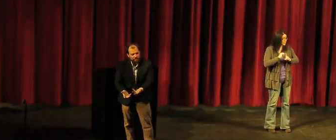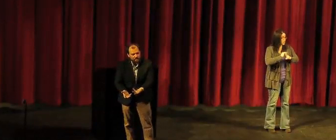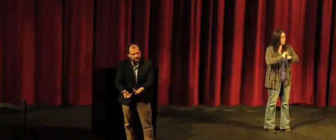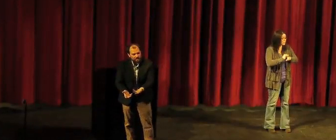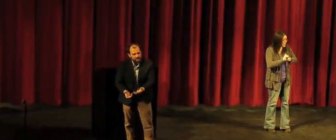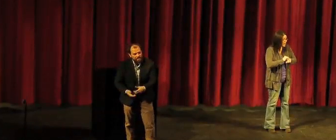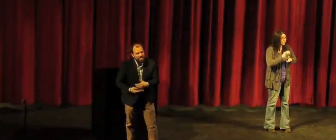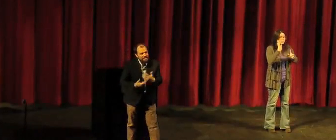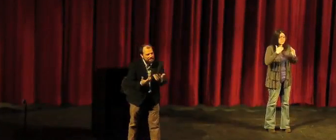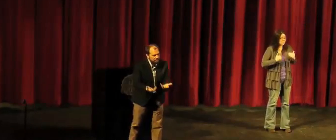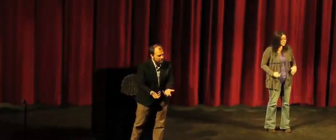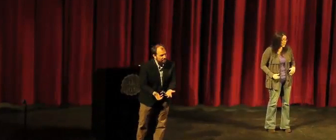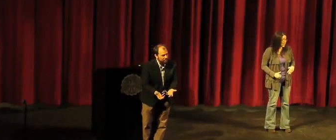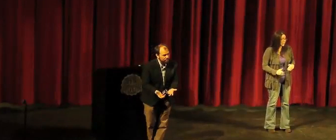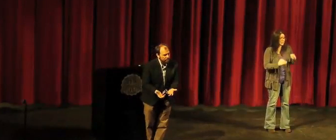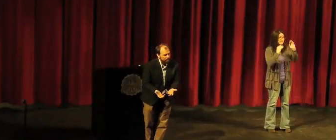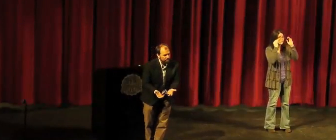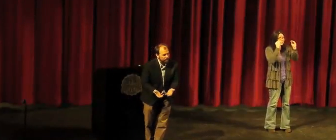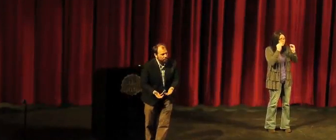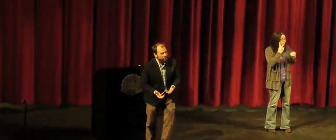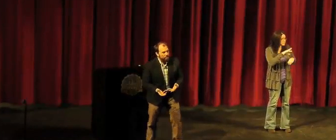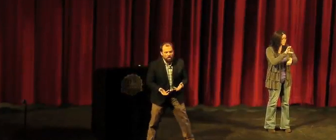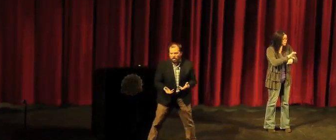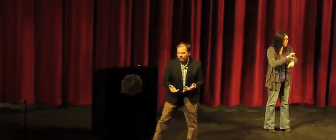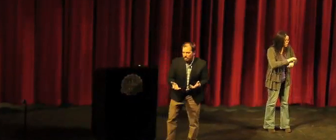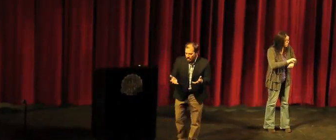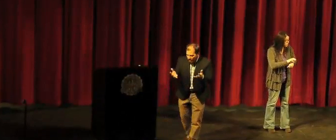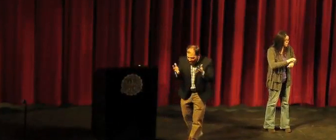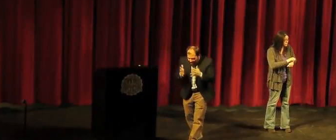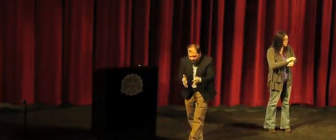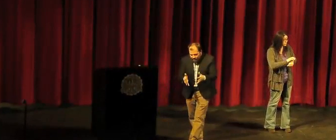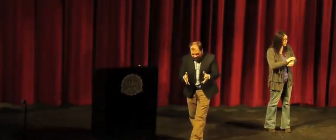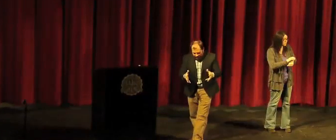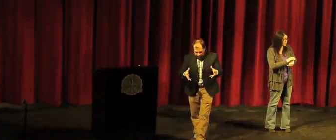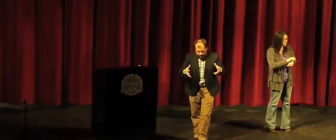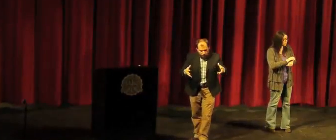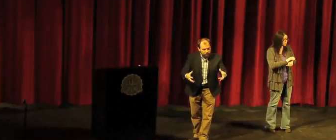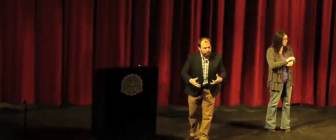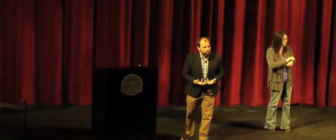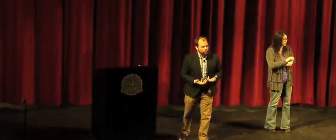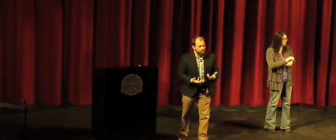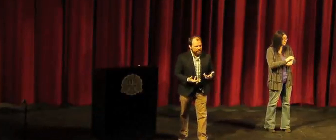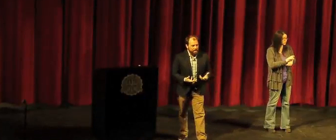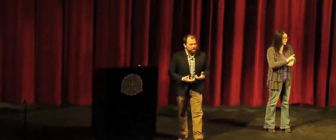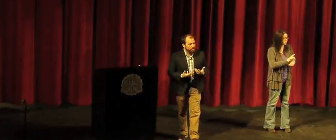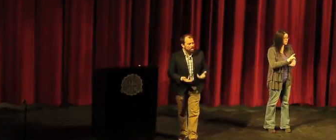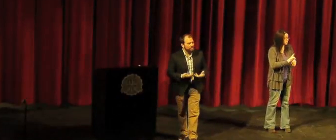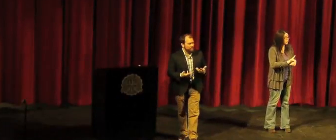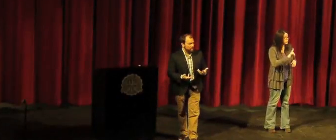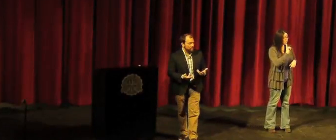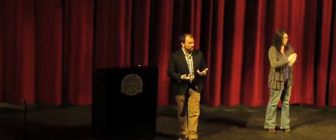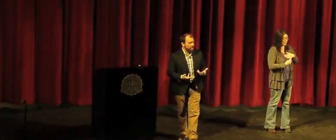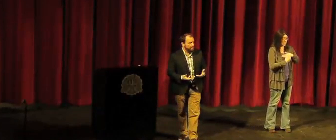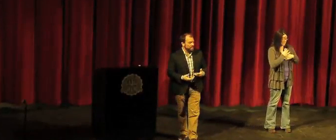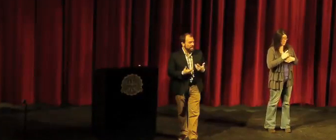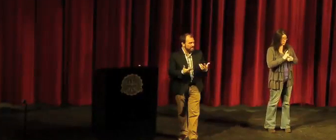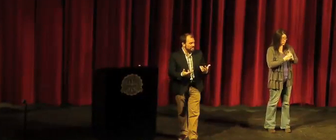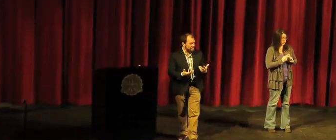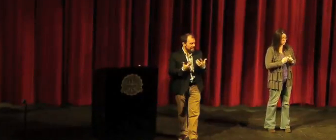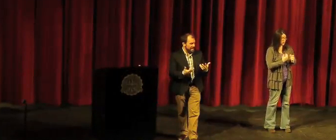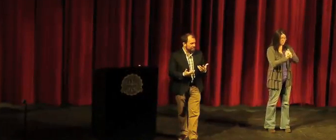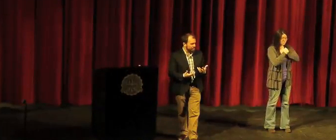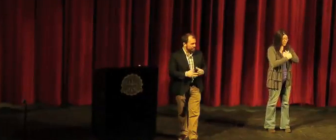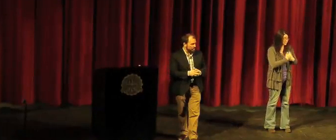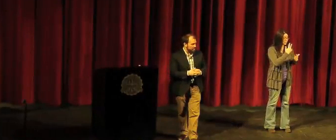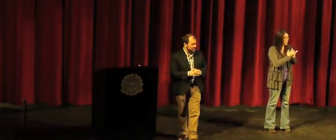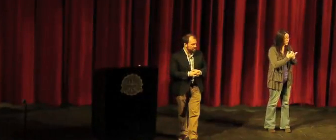of his body, the disciplines of the church, which are aimed at and are recruiting our loves and longing because